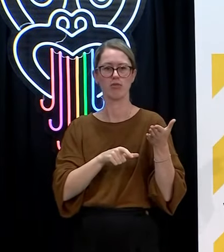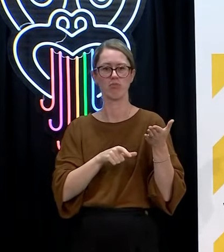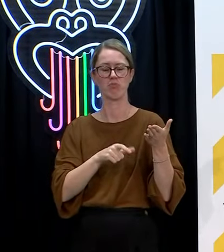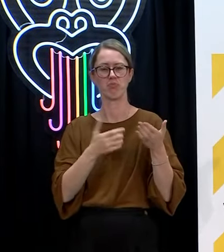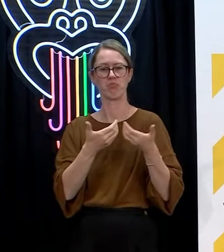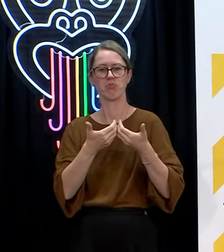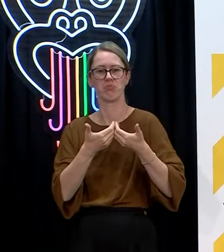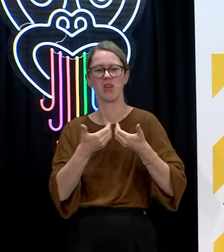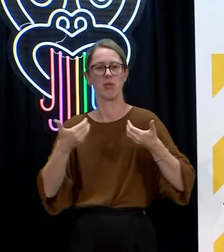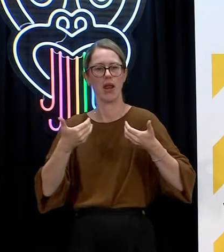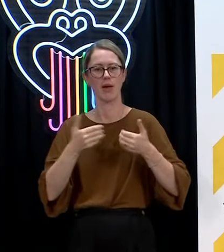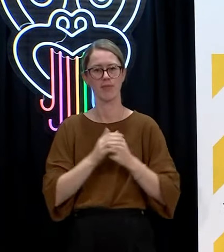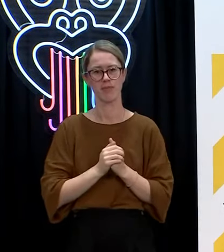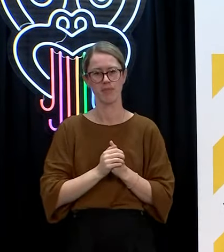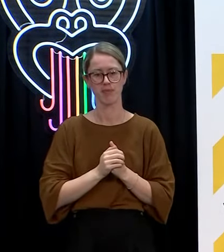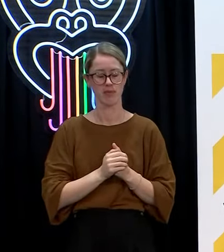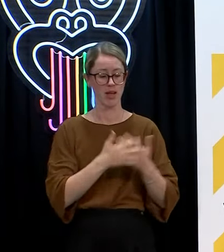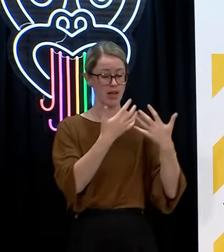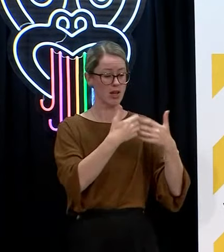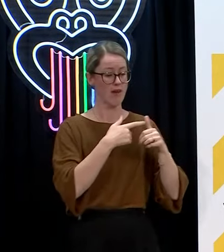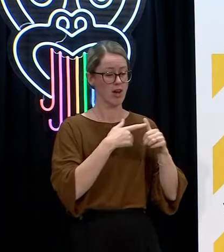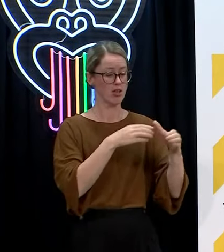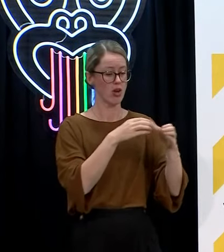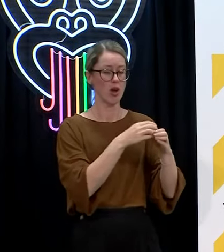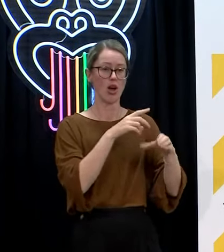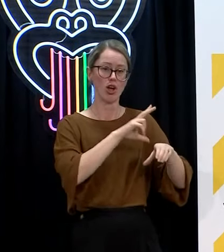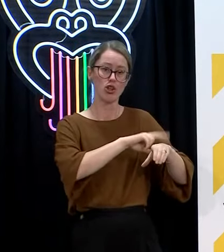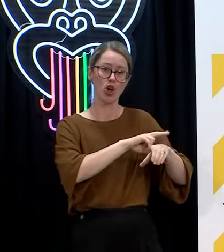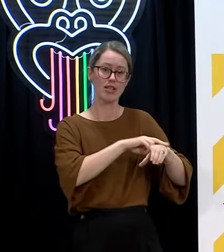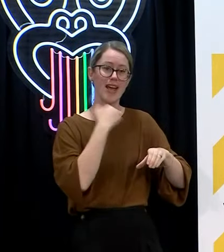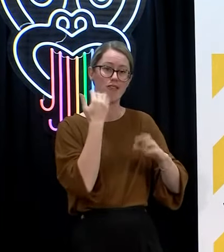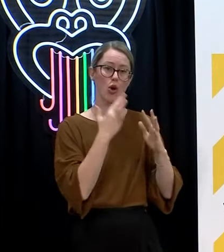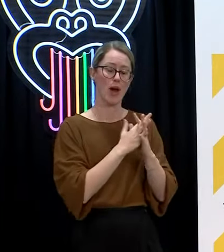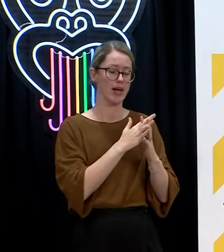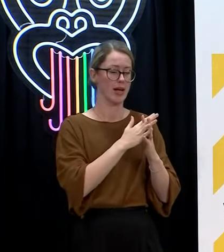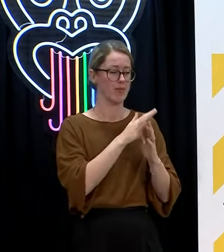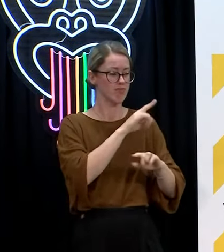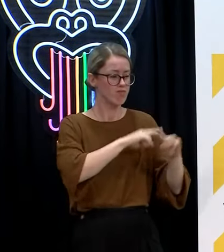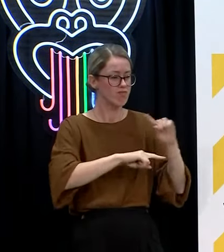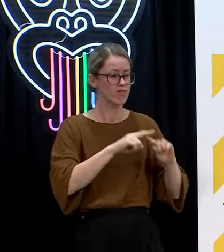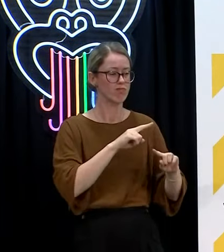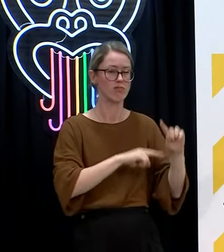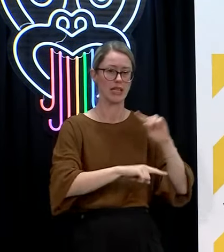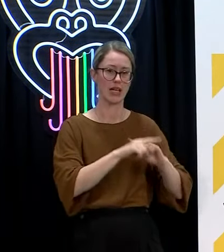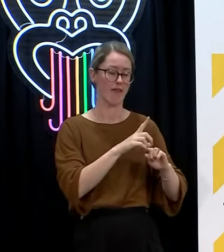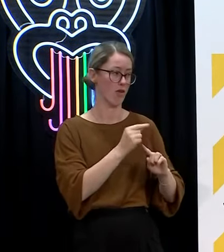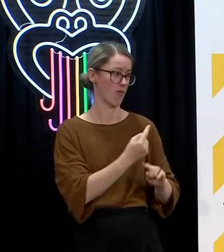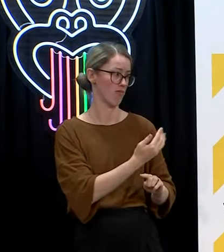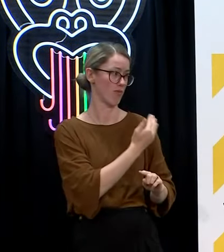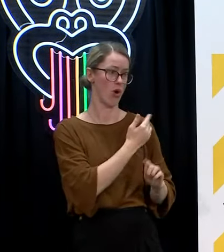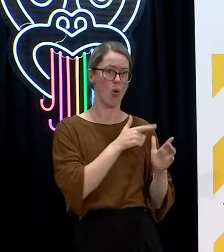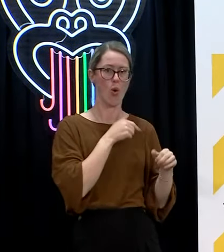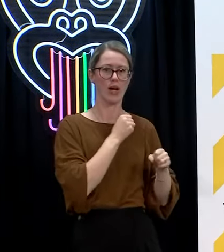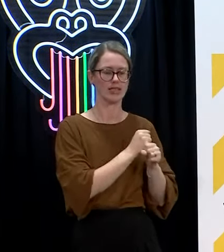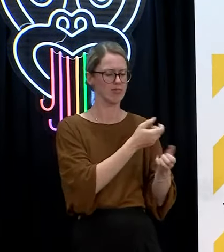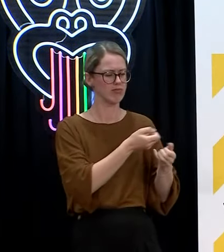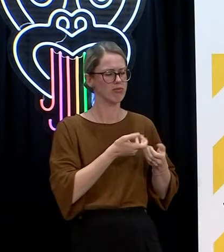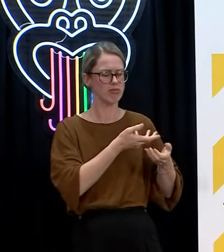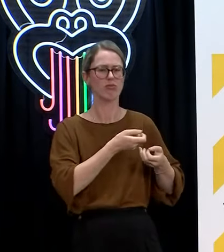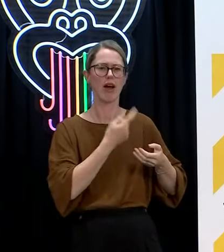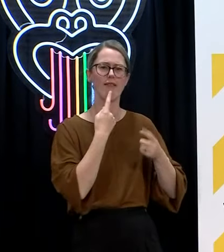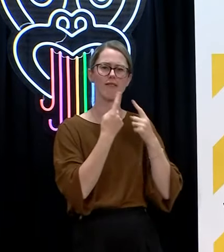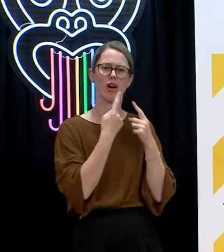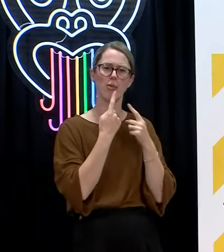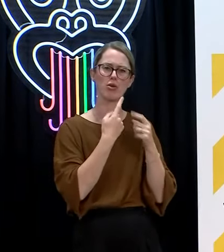off-label. We have a technical advisory group of clinicians who meet weekly since late August, and it's providing updated advice to us